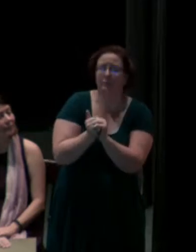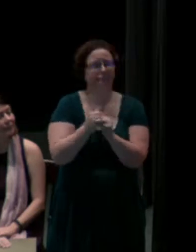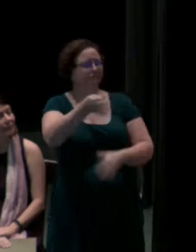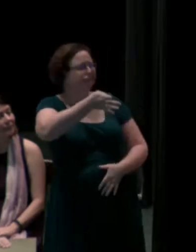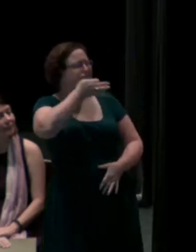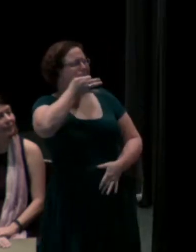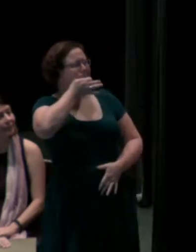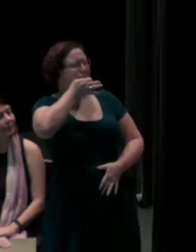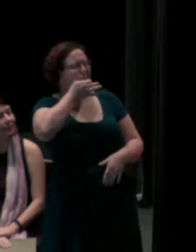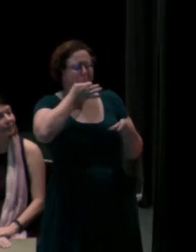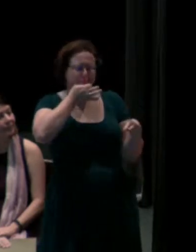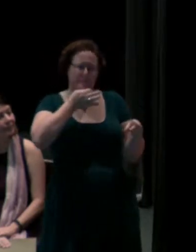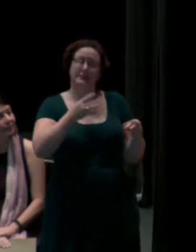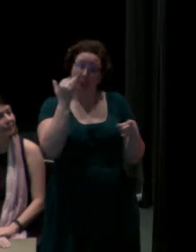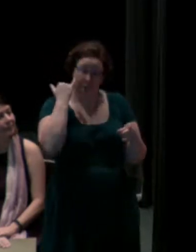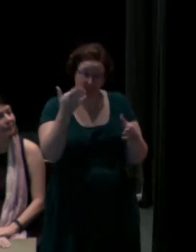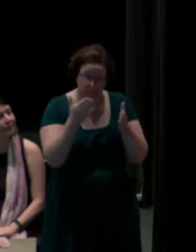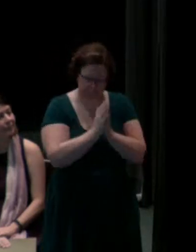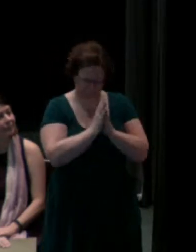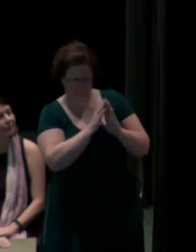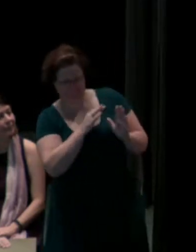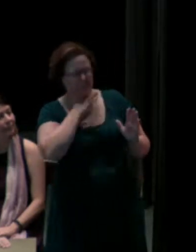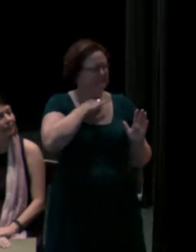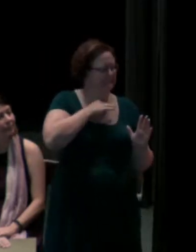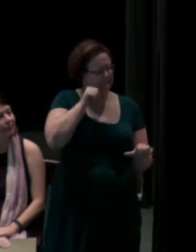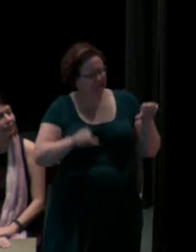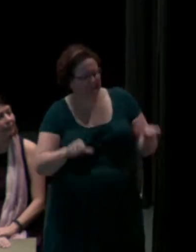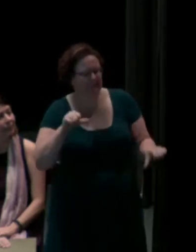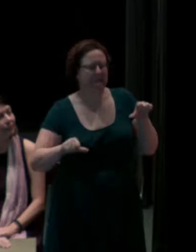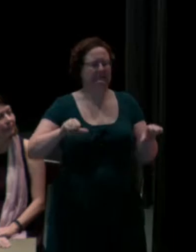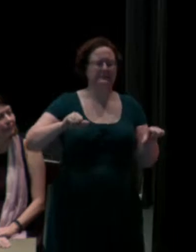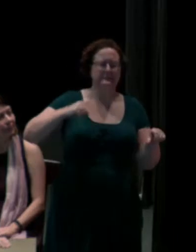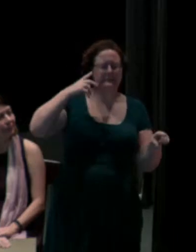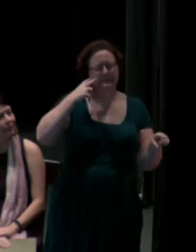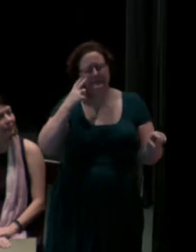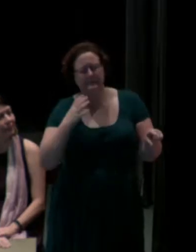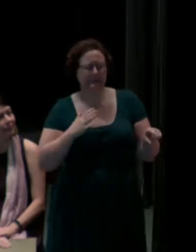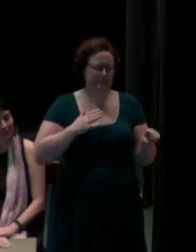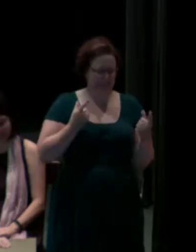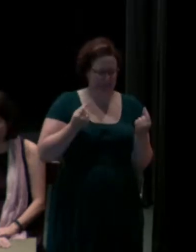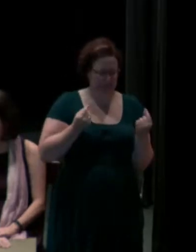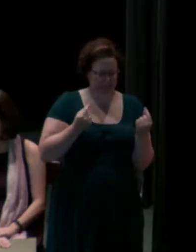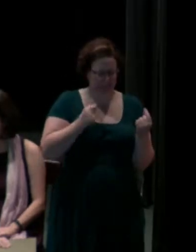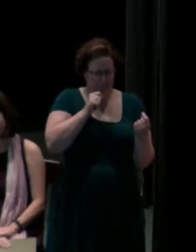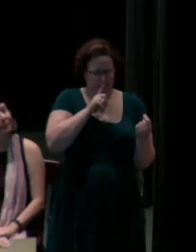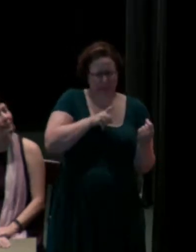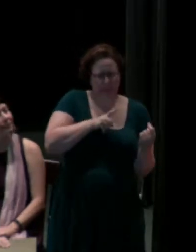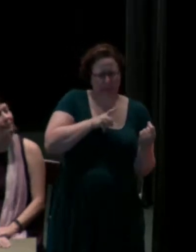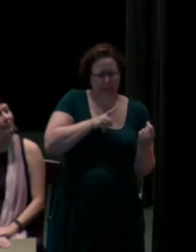that. So please, if you ever have any questions, if you ever are doubting what you're doing in